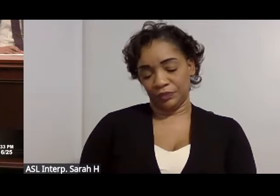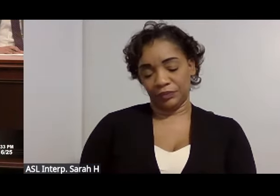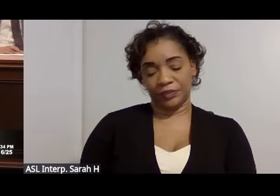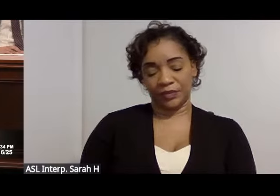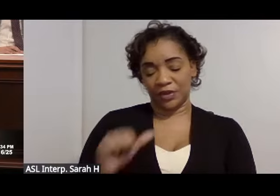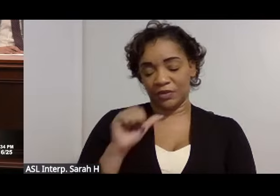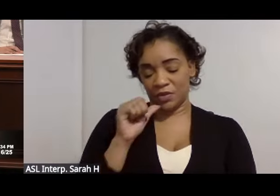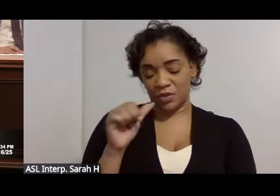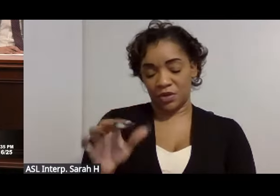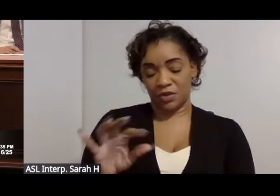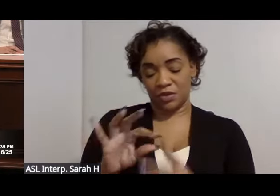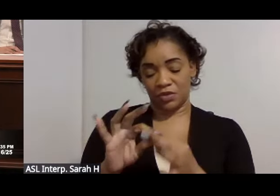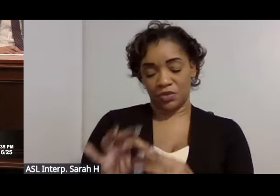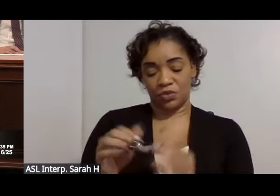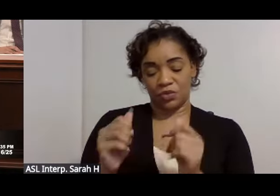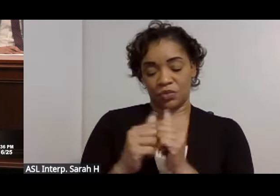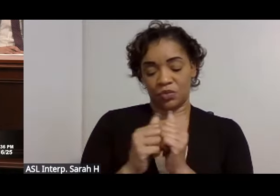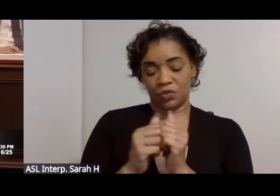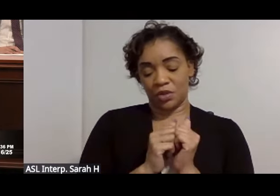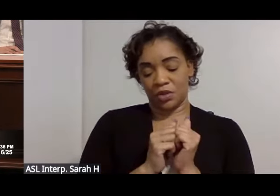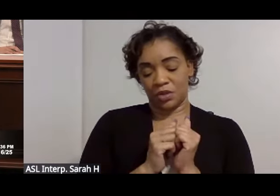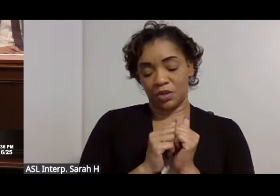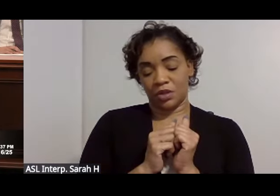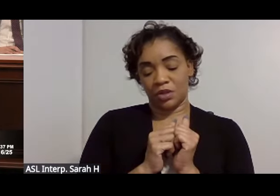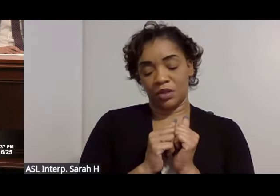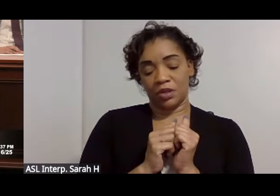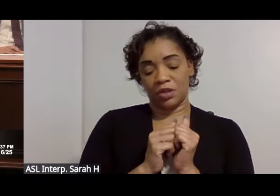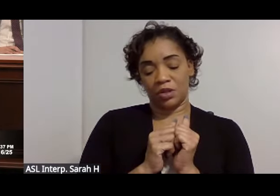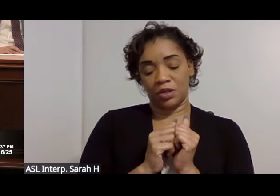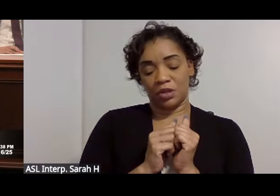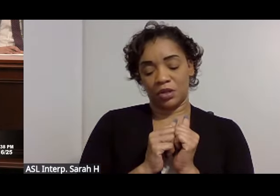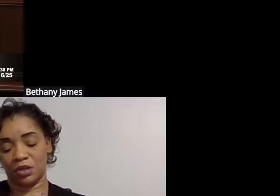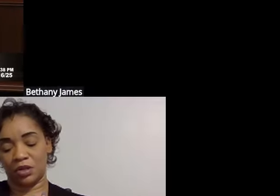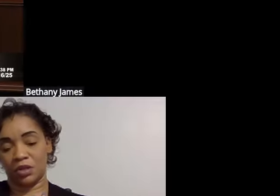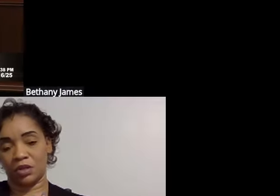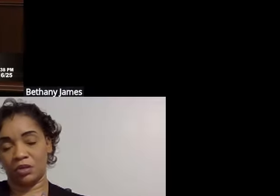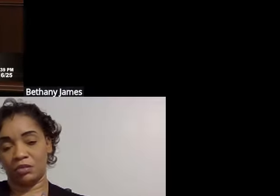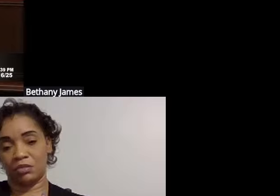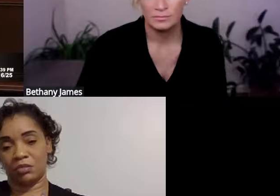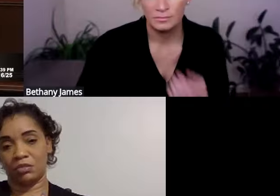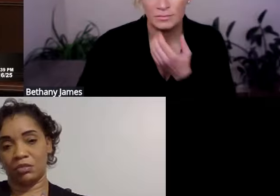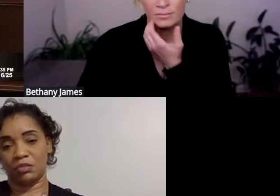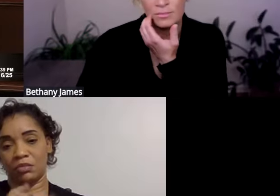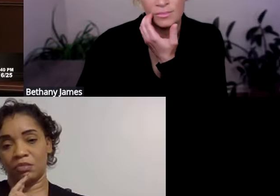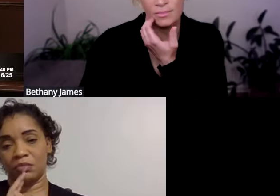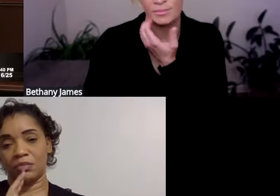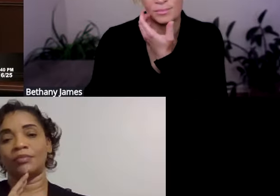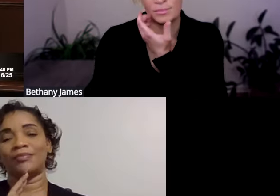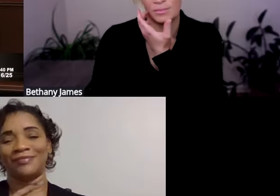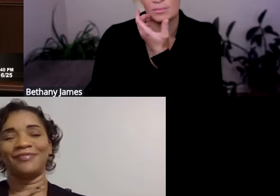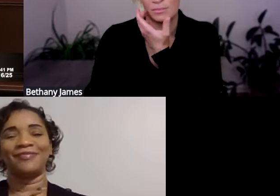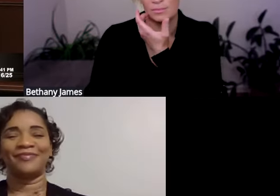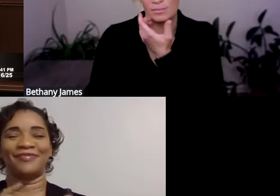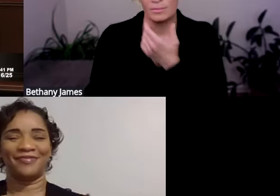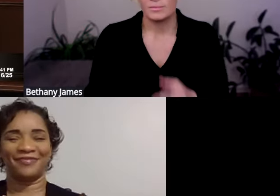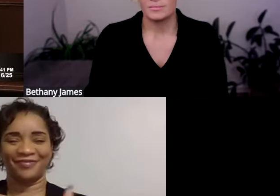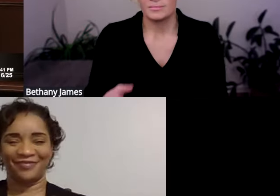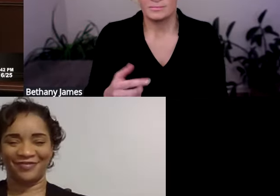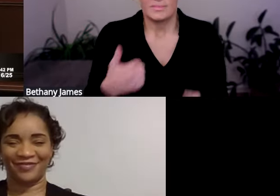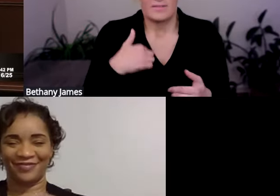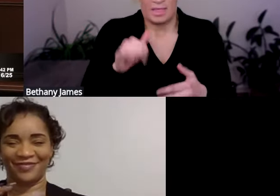in every state. We only mandate it, but that doesn't trigger it. It's the having to have that proof, because